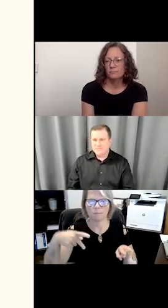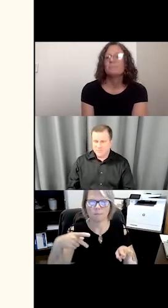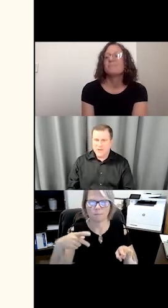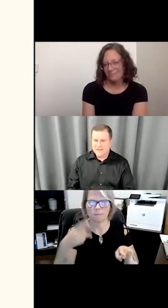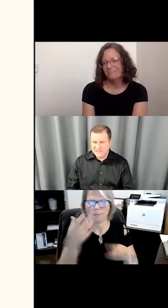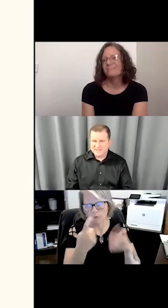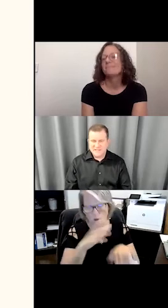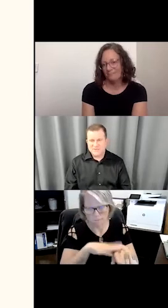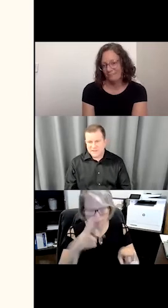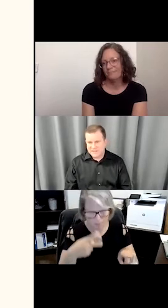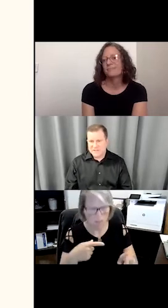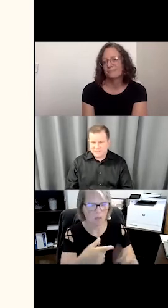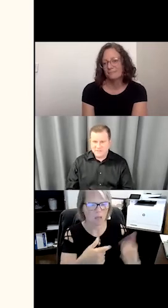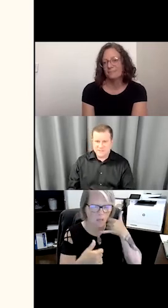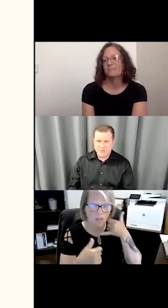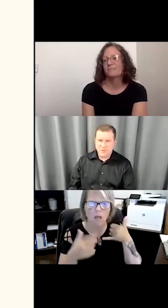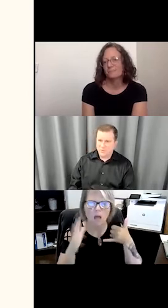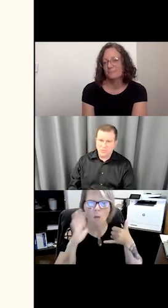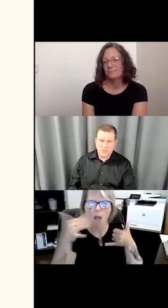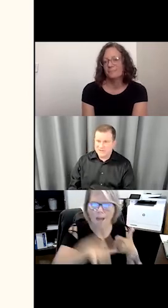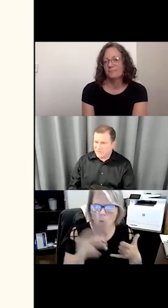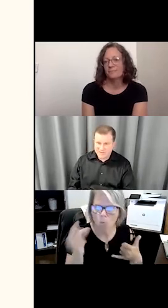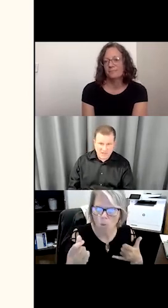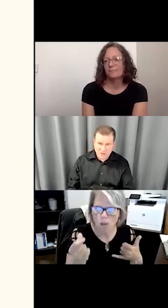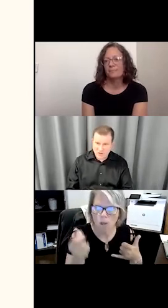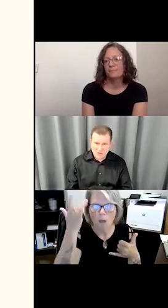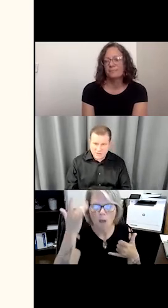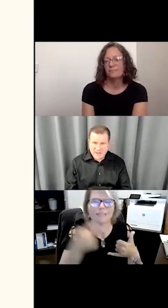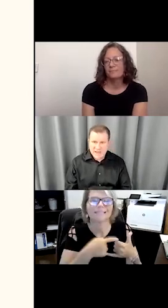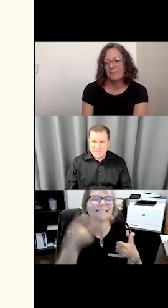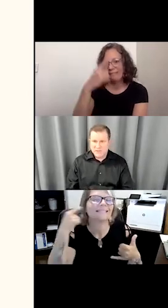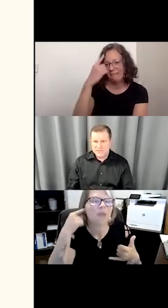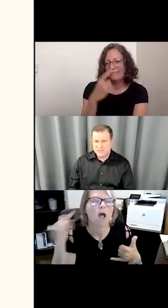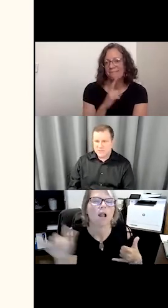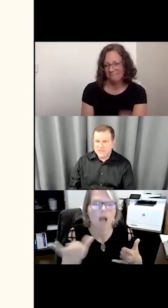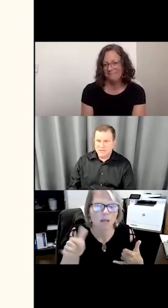Also, right, that's right. A lot of times somebody will never have got a call,